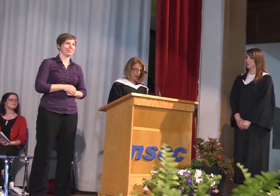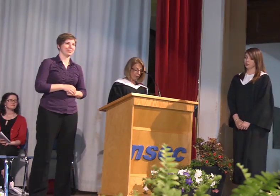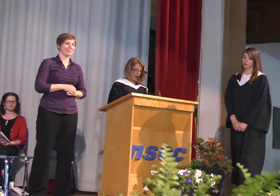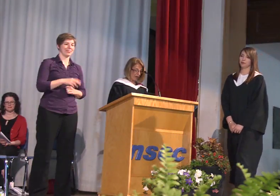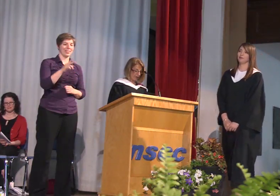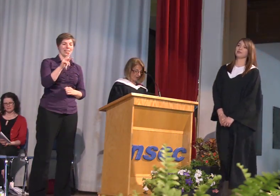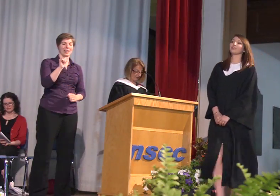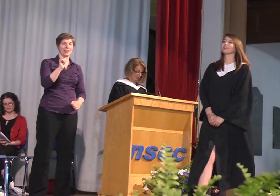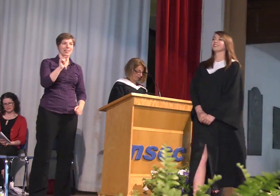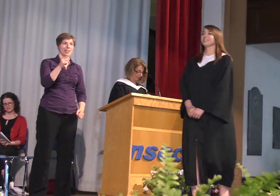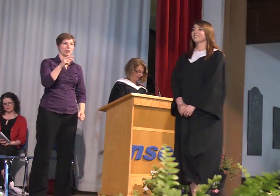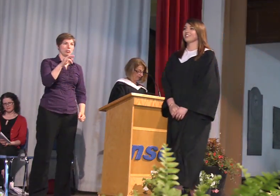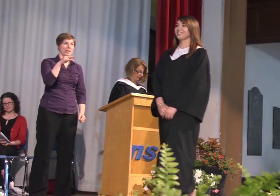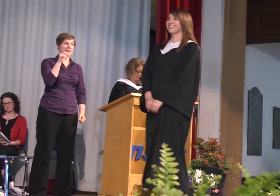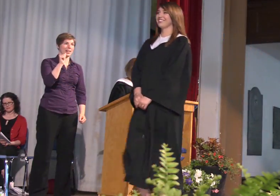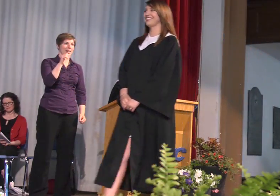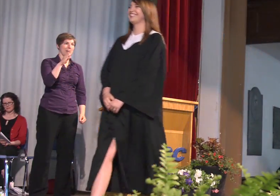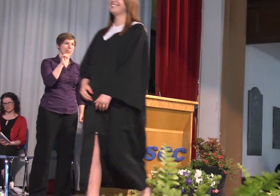Katrina Barrett.